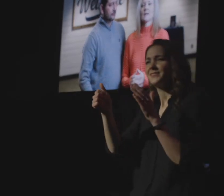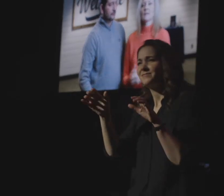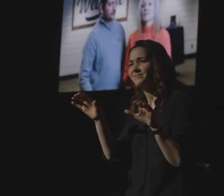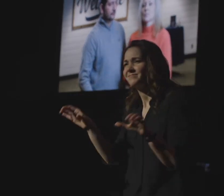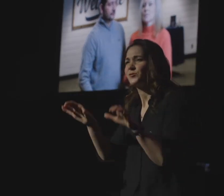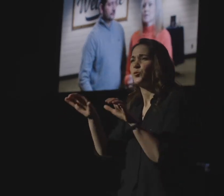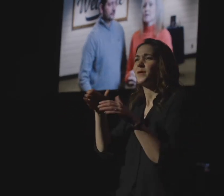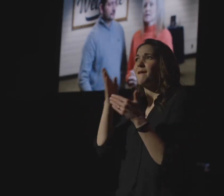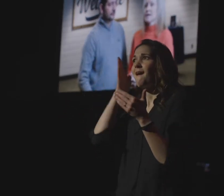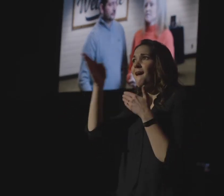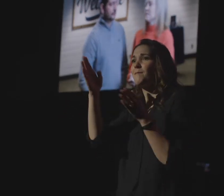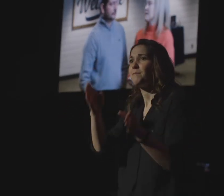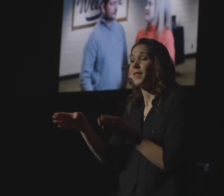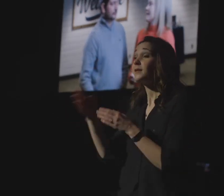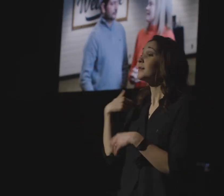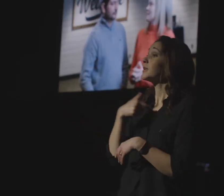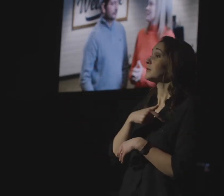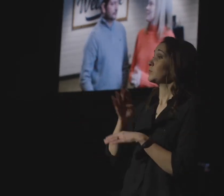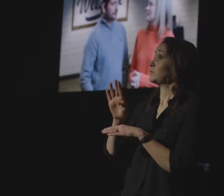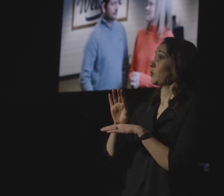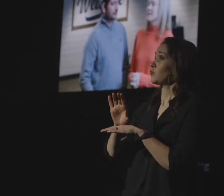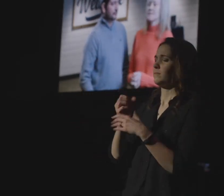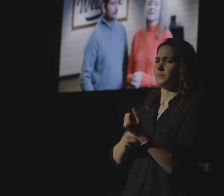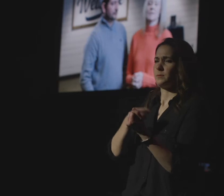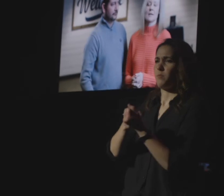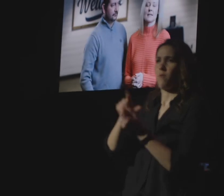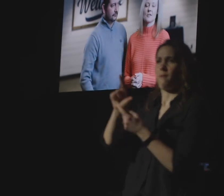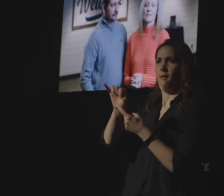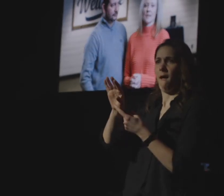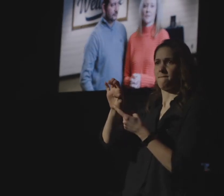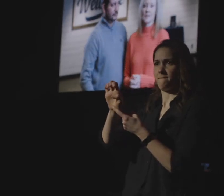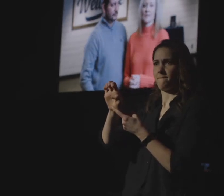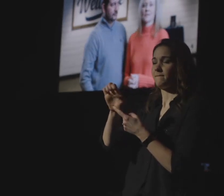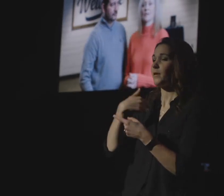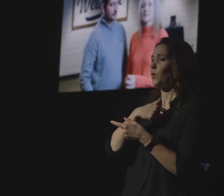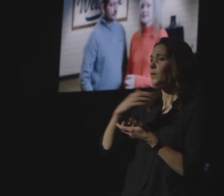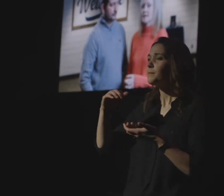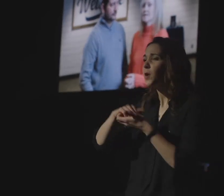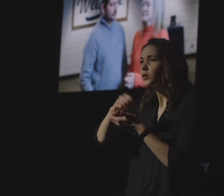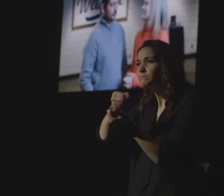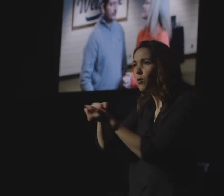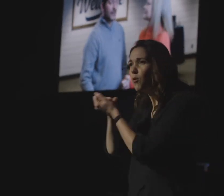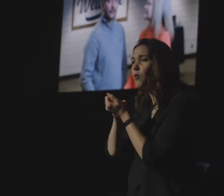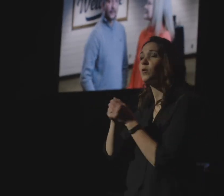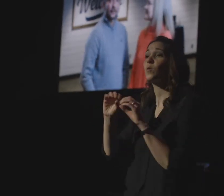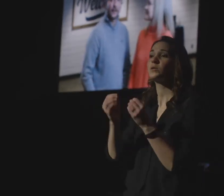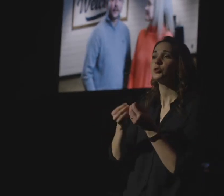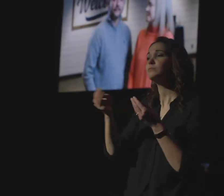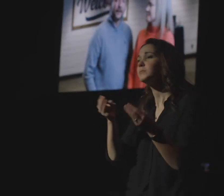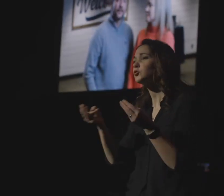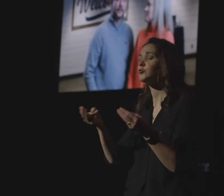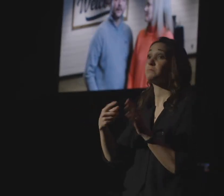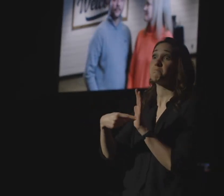Browncroft support life, and we partner with organizations and ministries such as Compass Care.